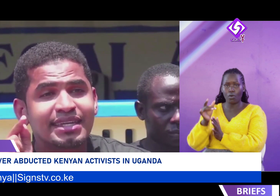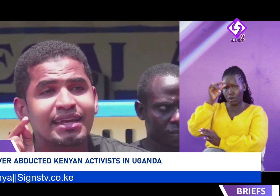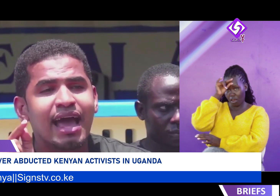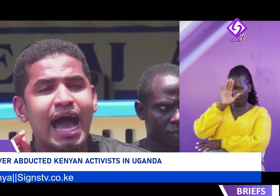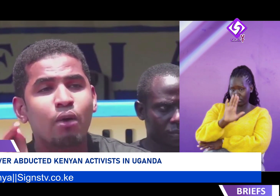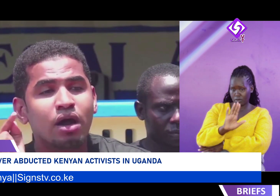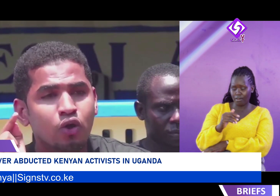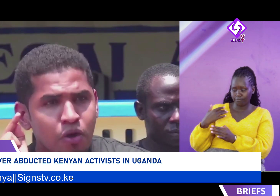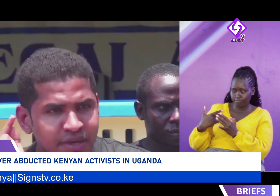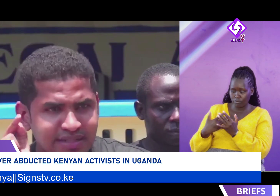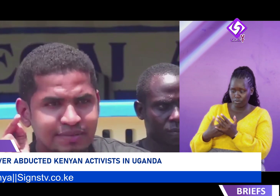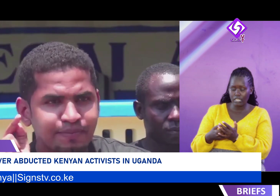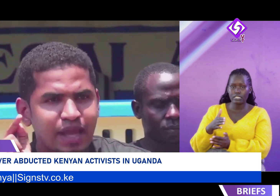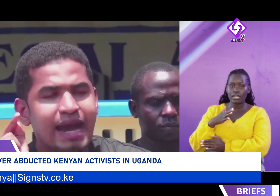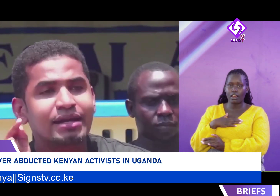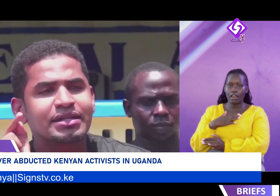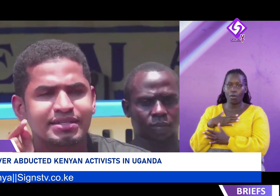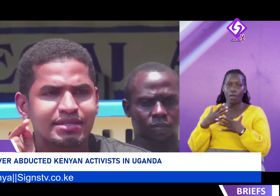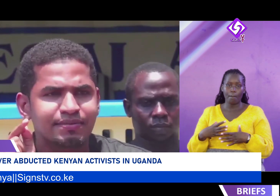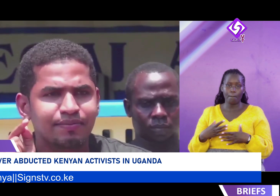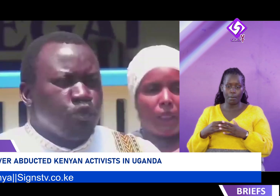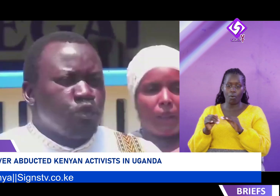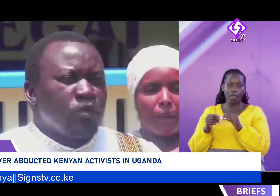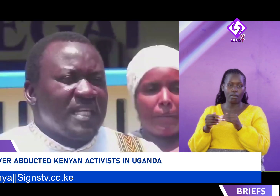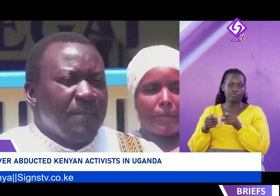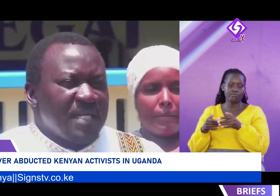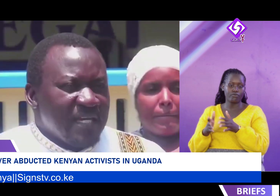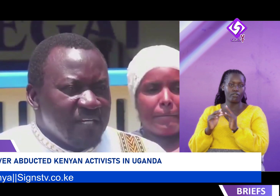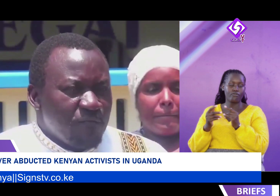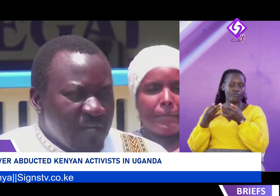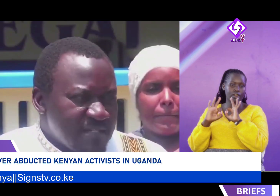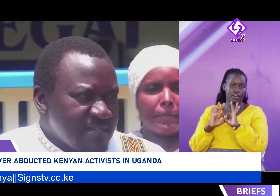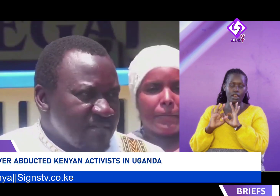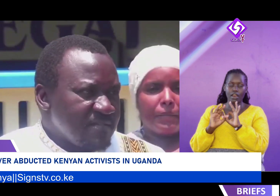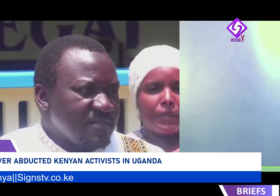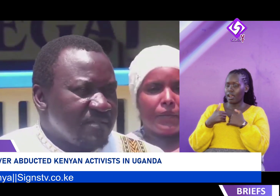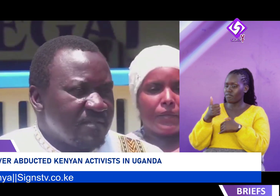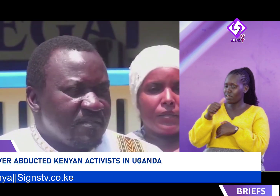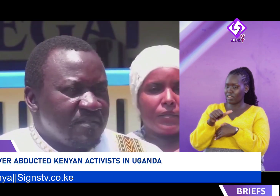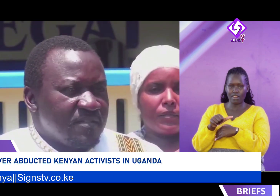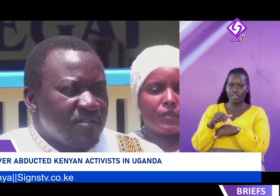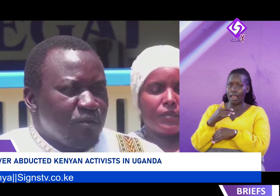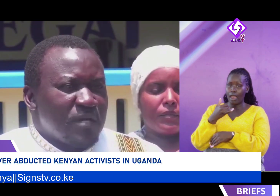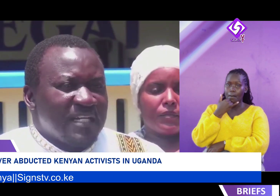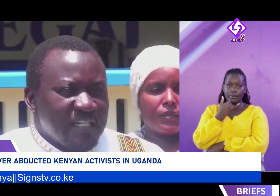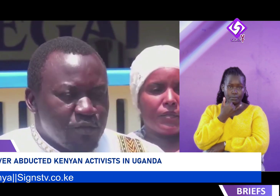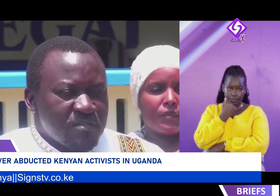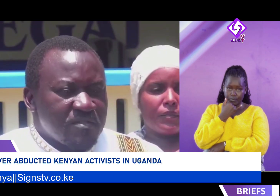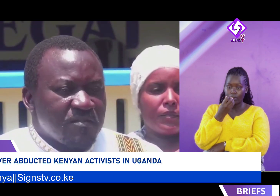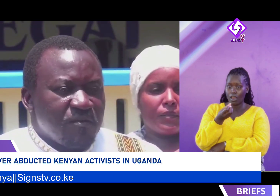until our comrades are released. Should there be any offense or allegations